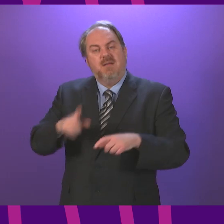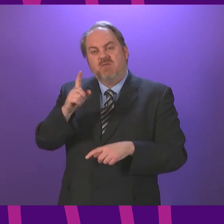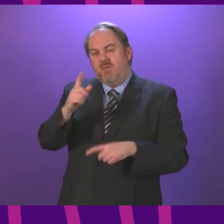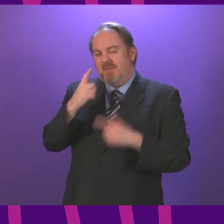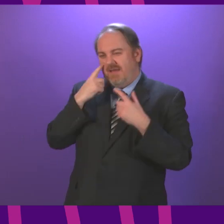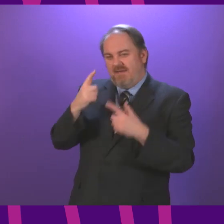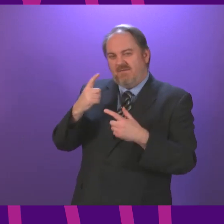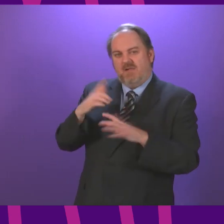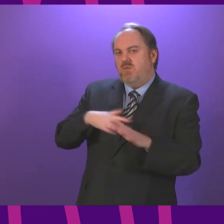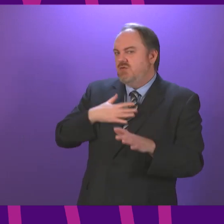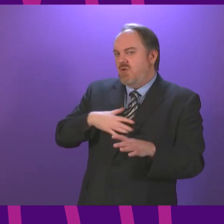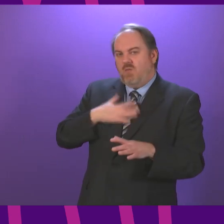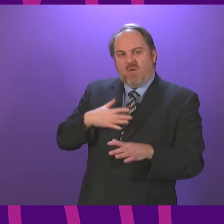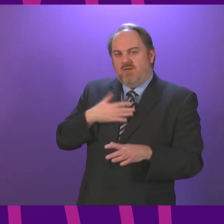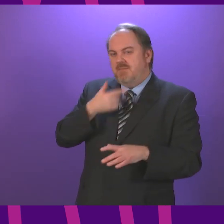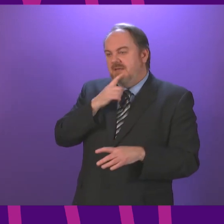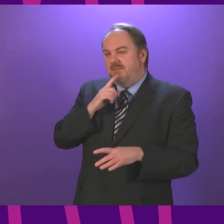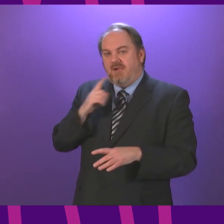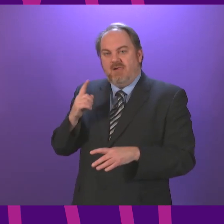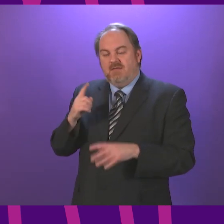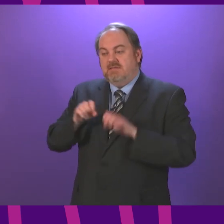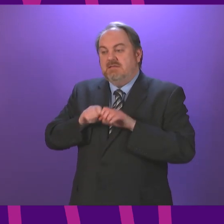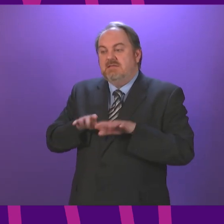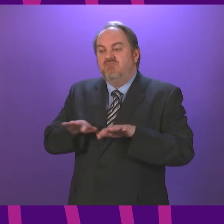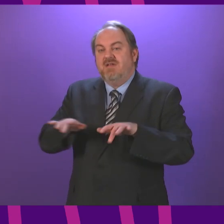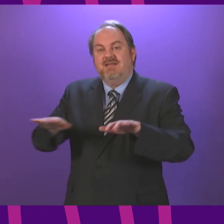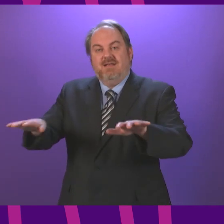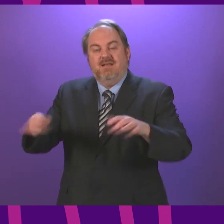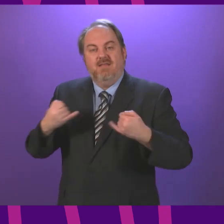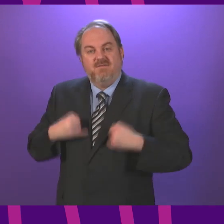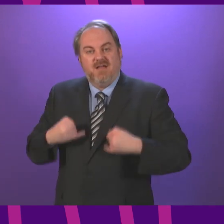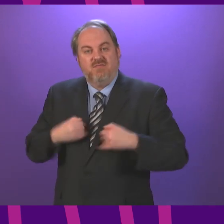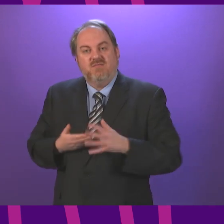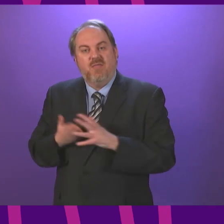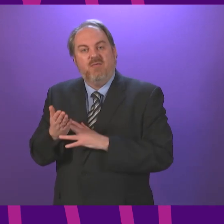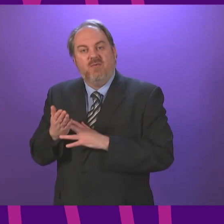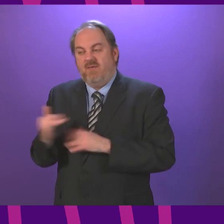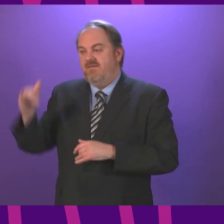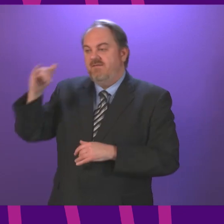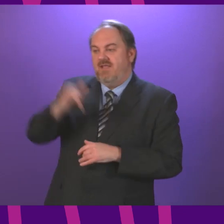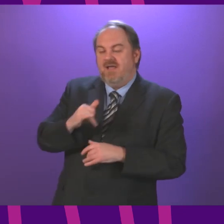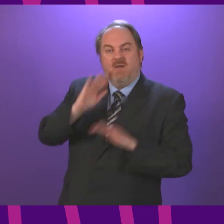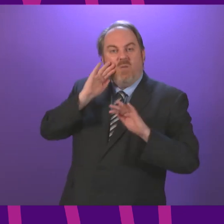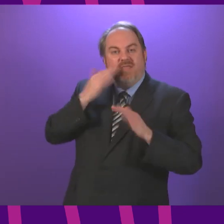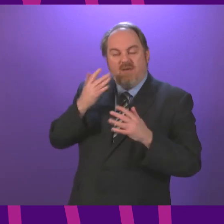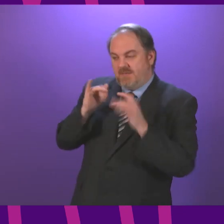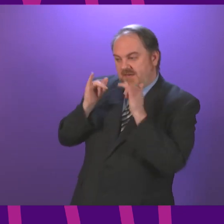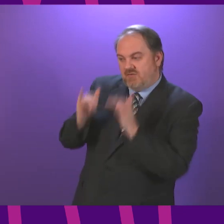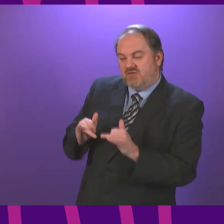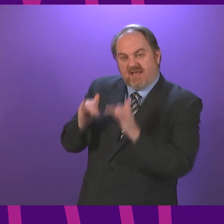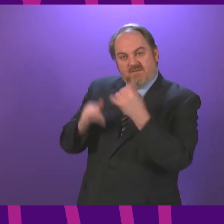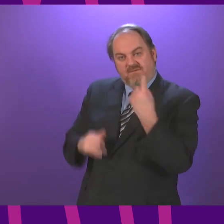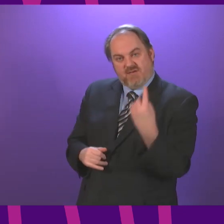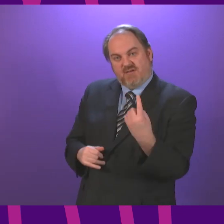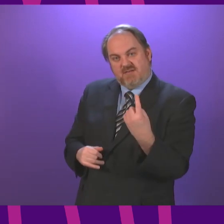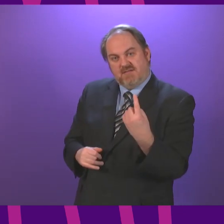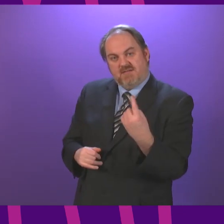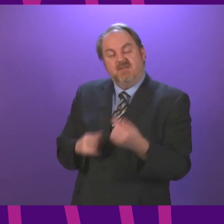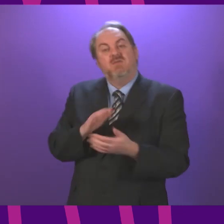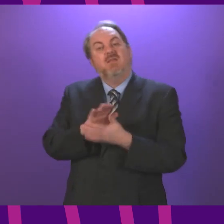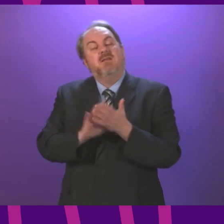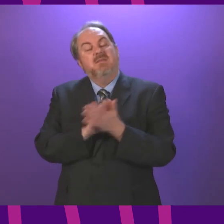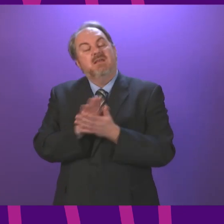the risk of outbreaks will remain the key threats we face. These factors, test and protect, self-isolation, will come back